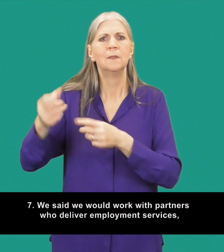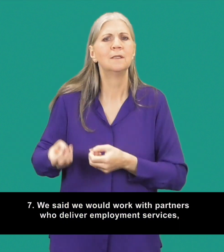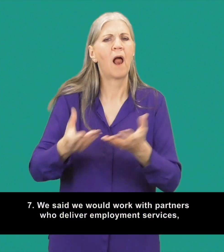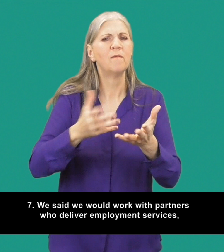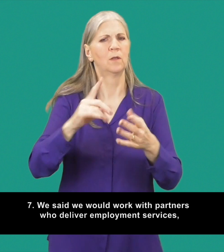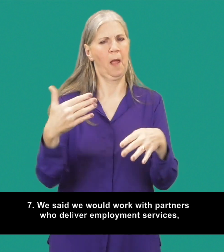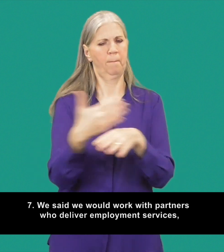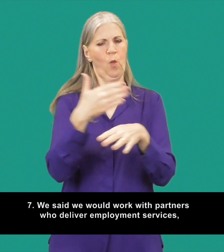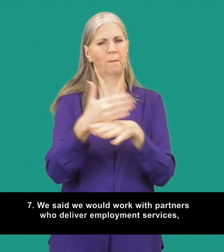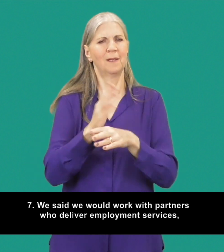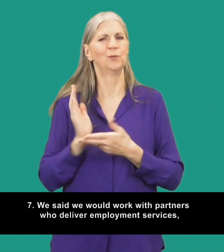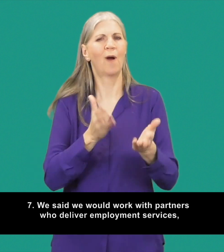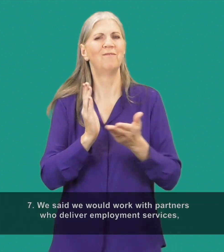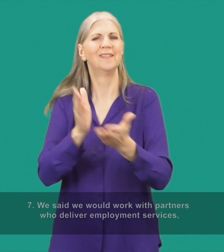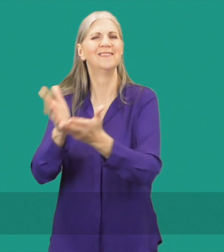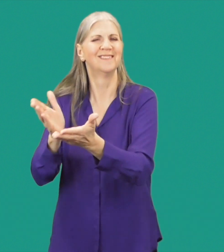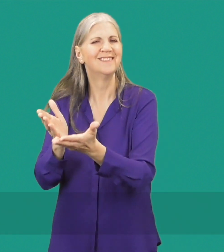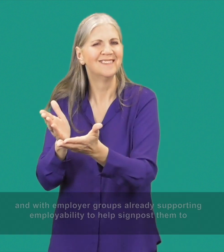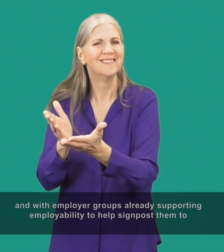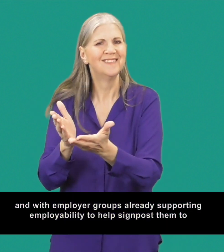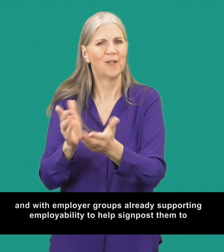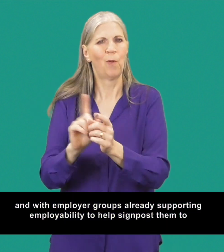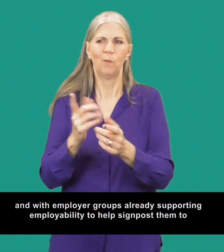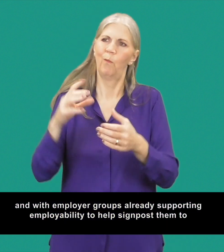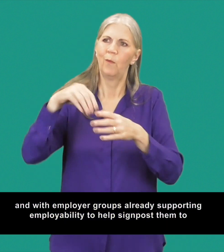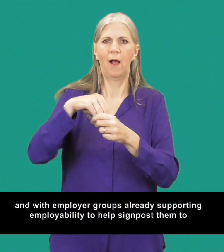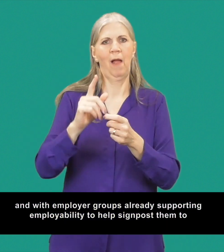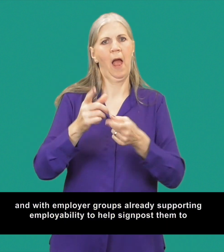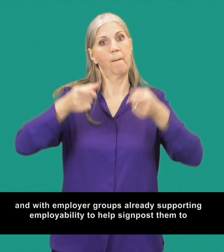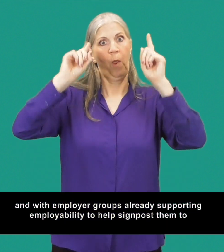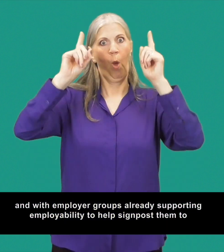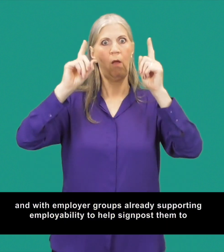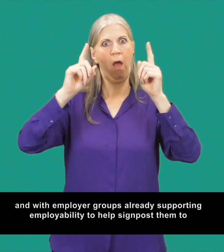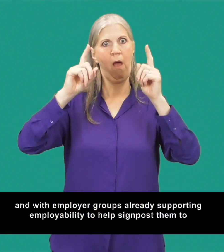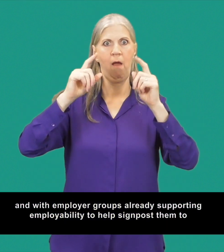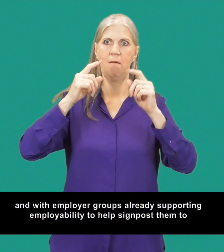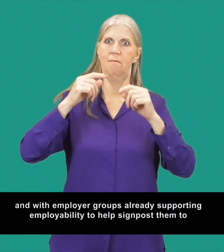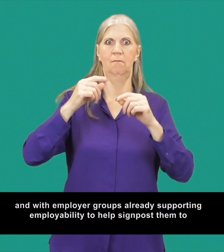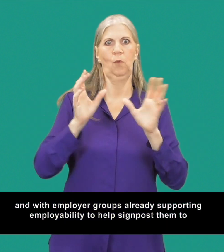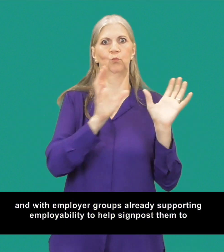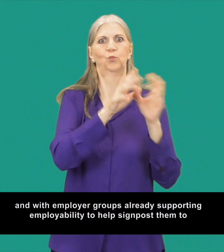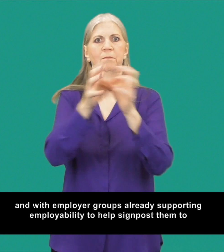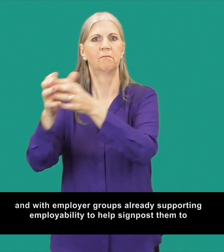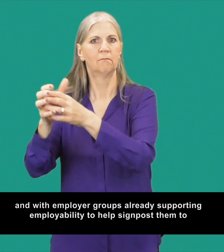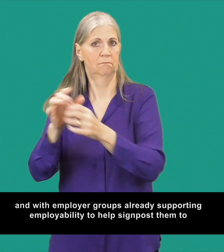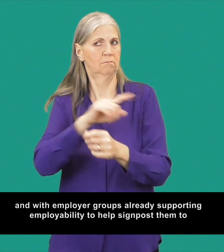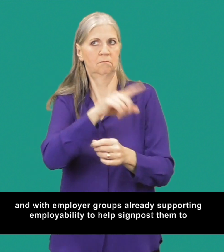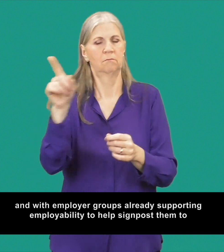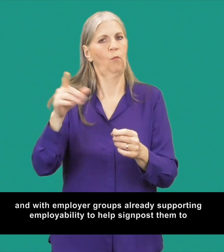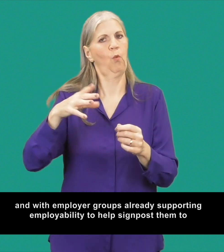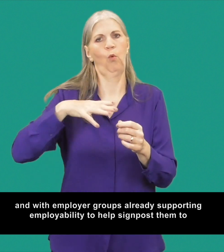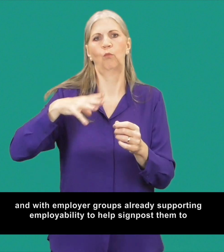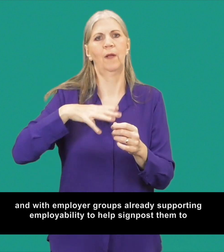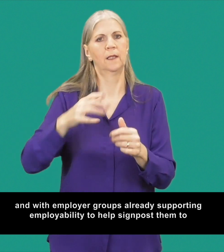and with employer groups already supporting employability to help signpost them